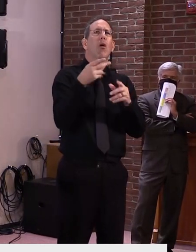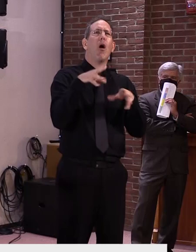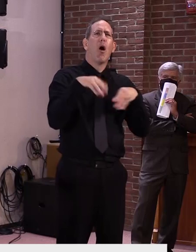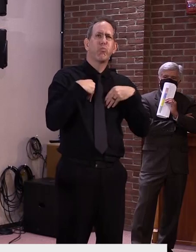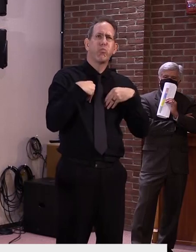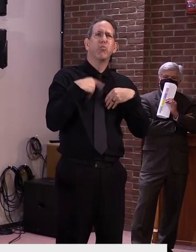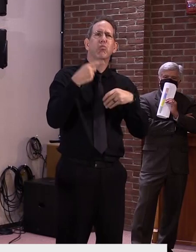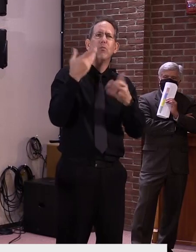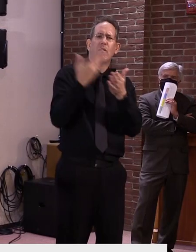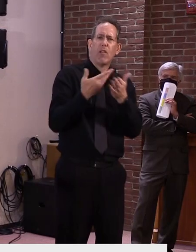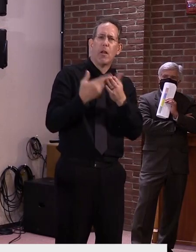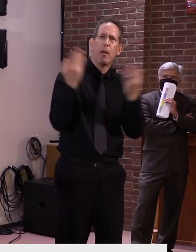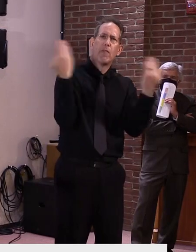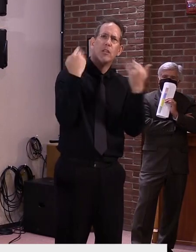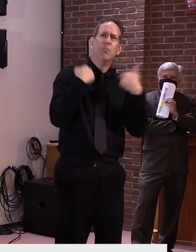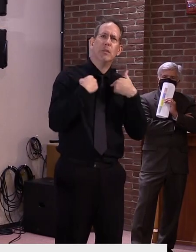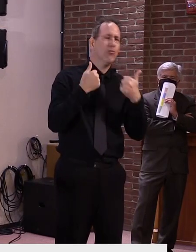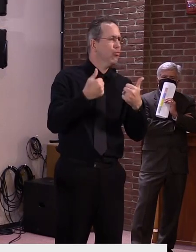very soon.